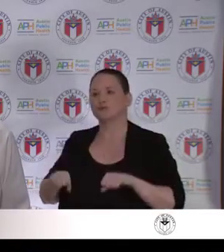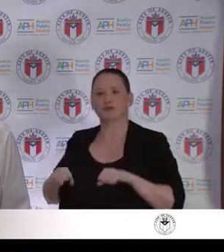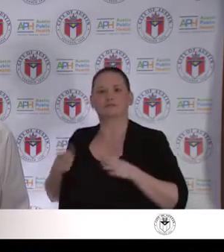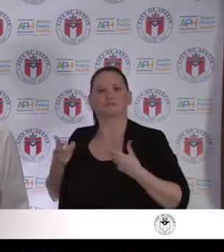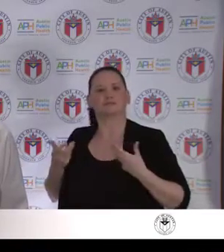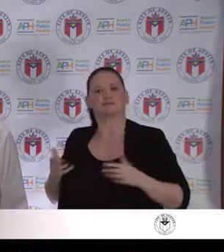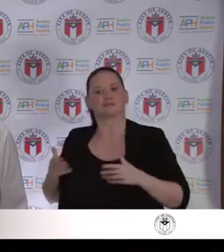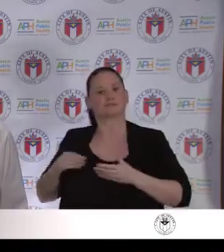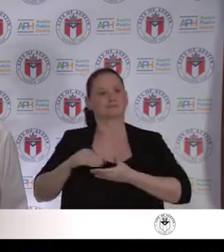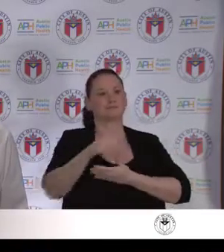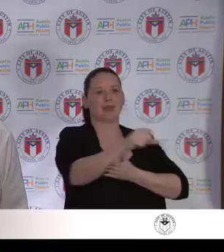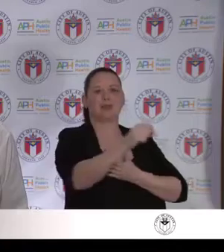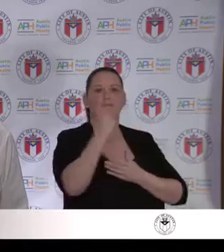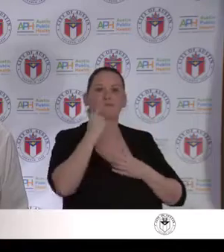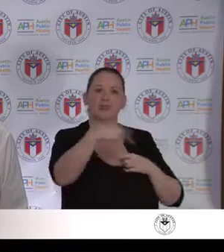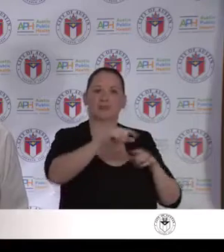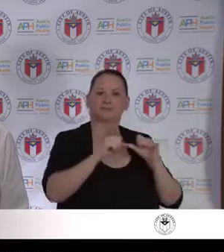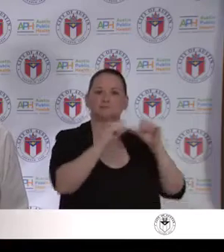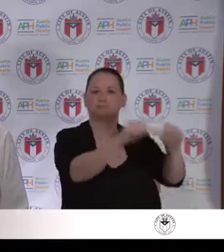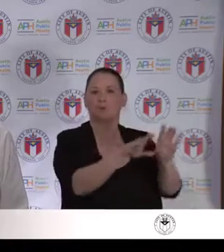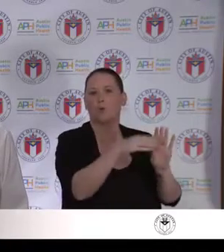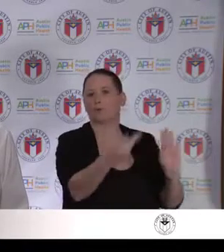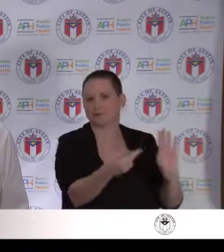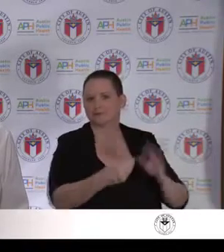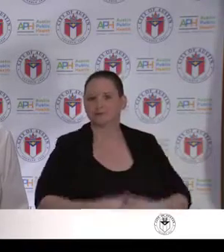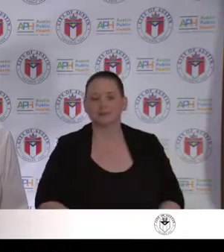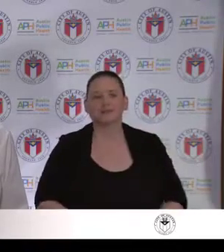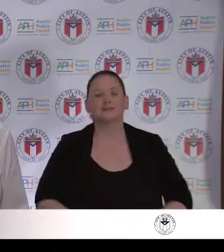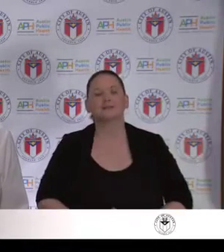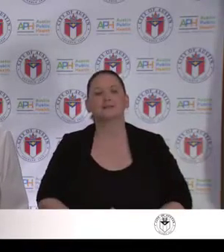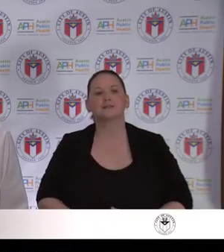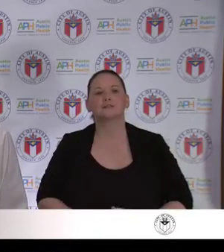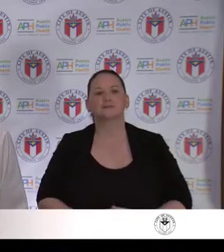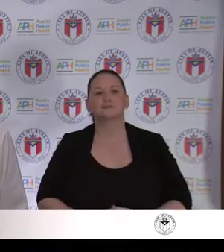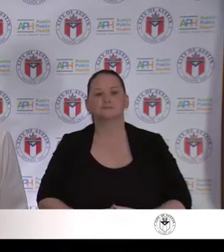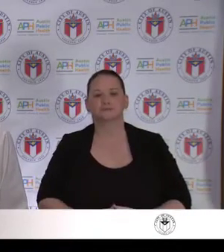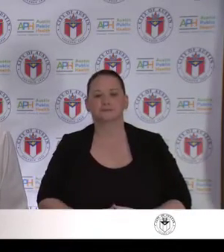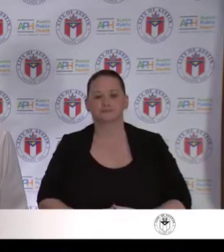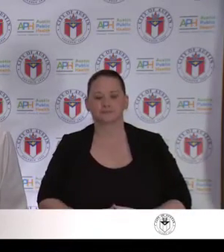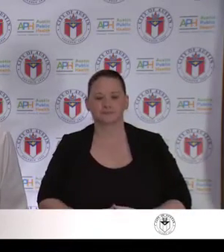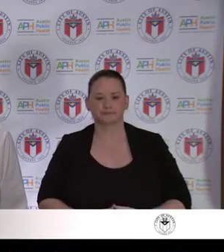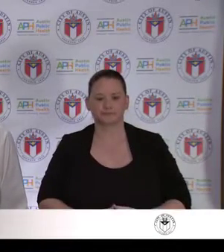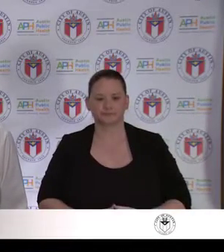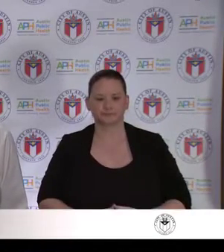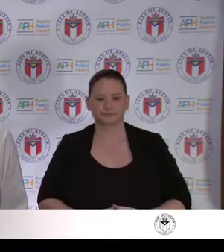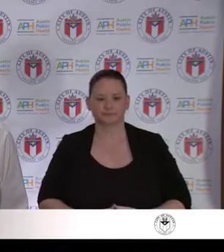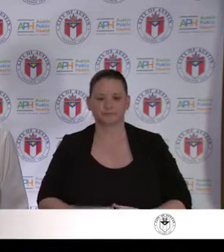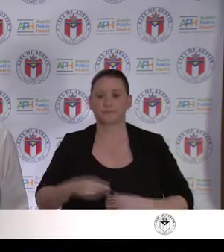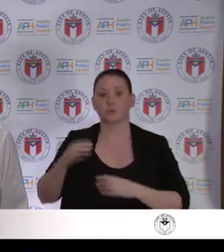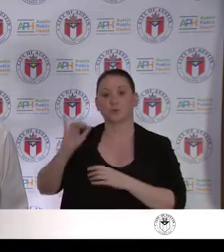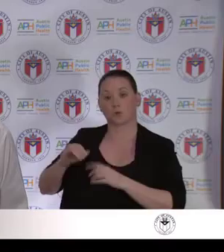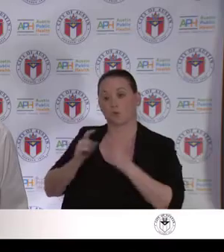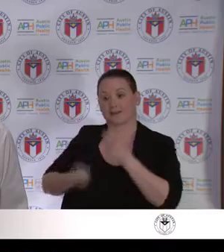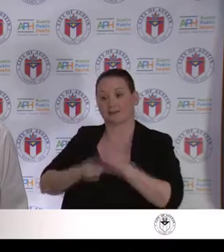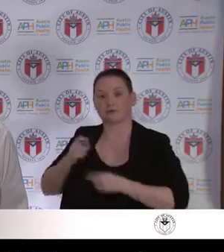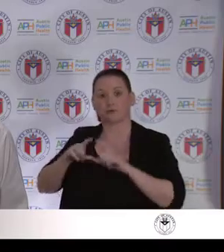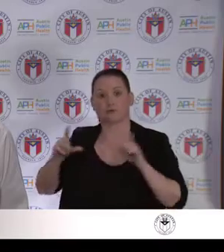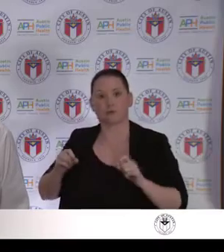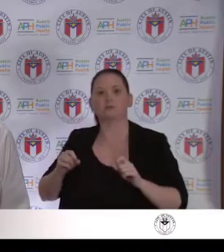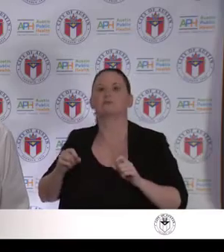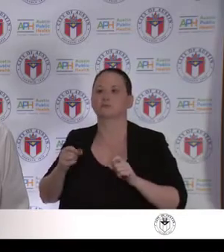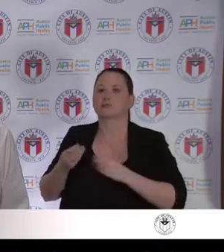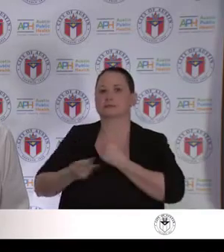helped some of these local businesses stay open. And then appropriately use those gift certificates at a later